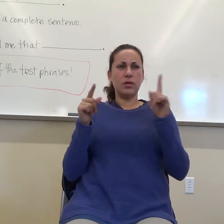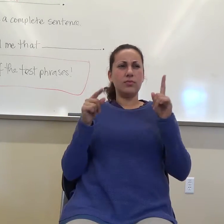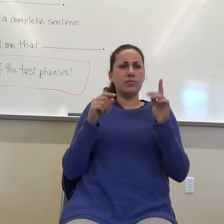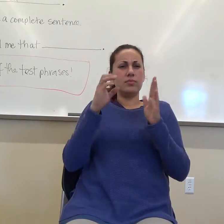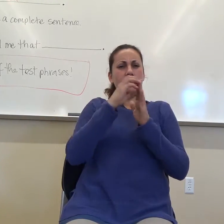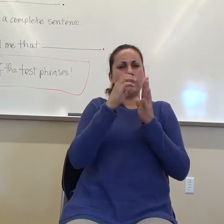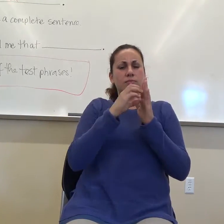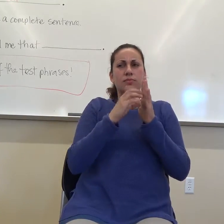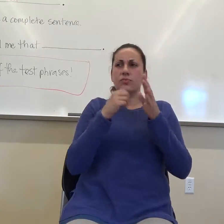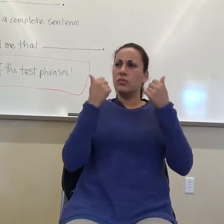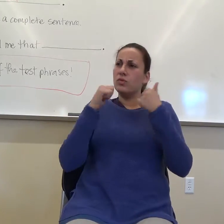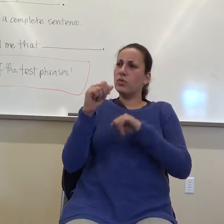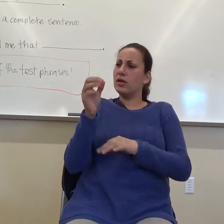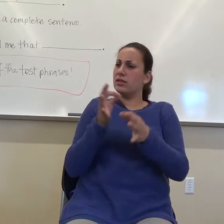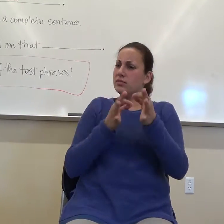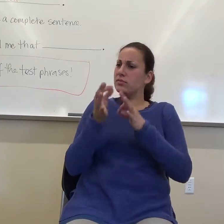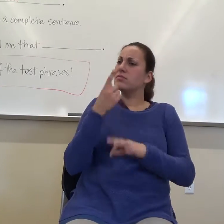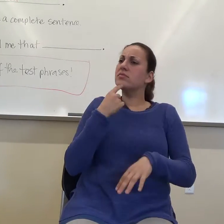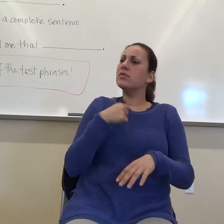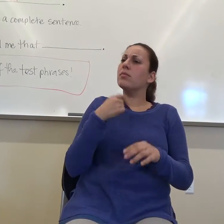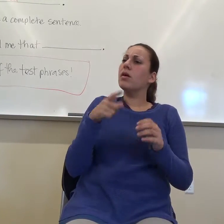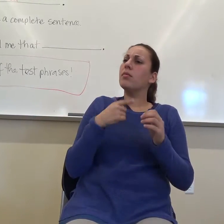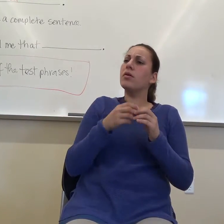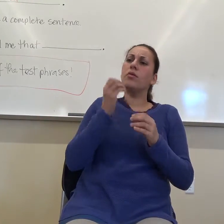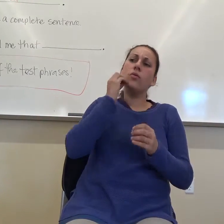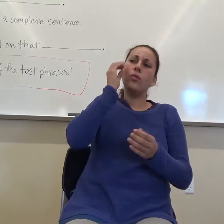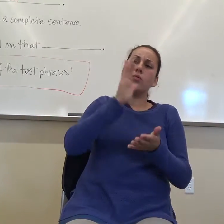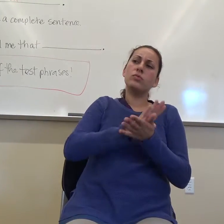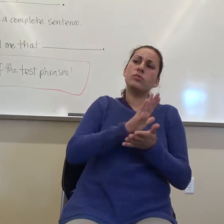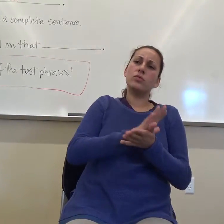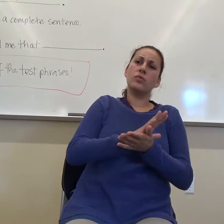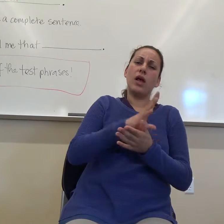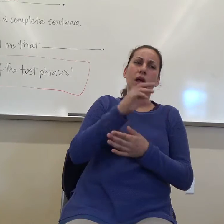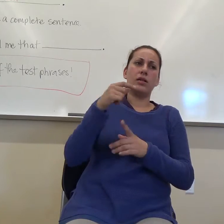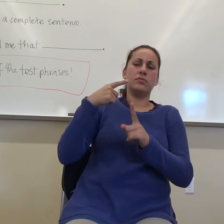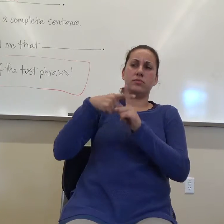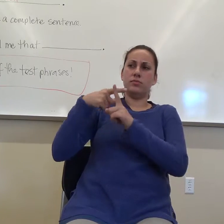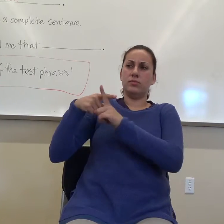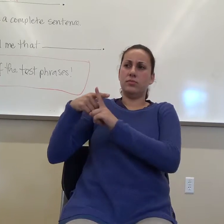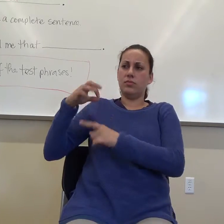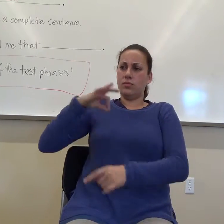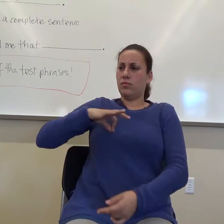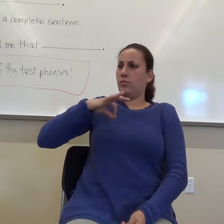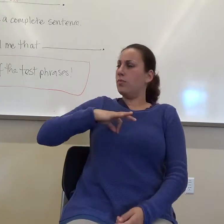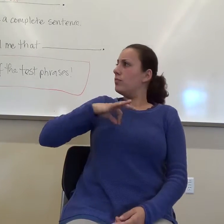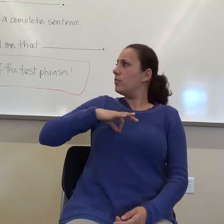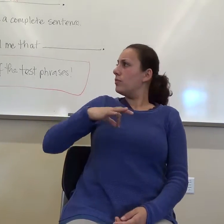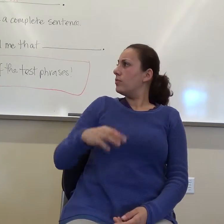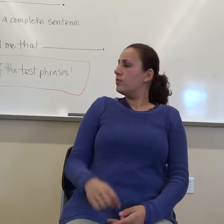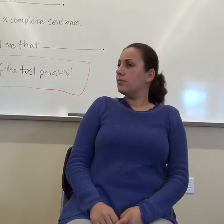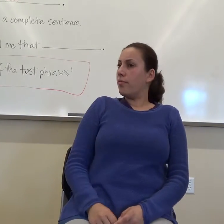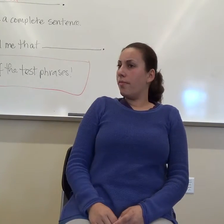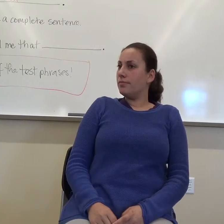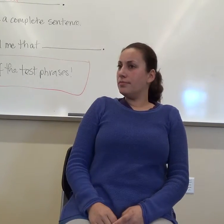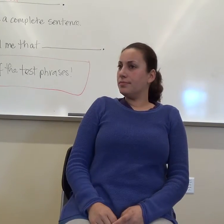about homeschooling and its advantages? A. Okay,